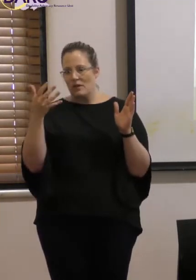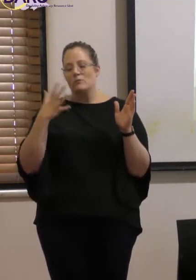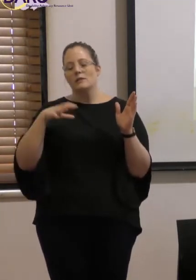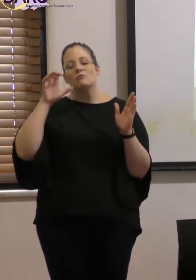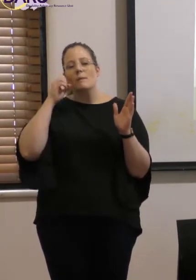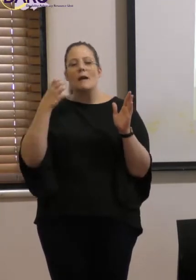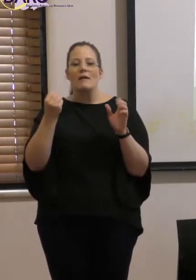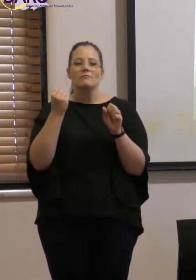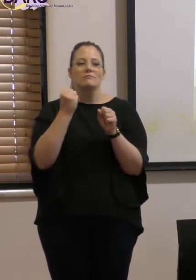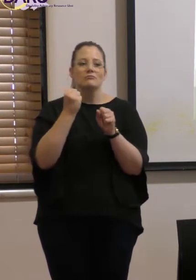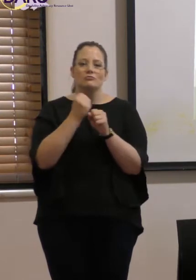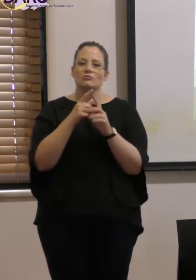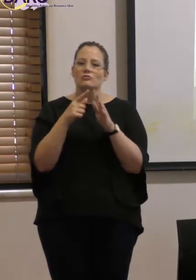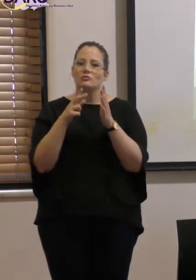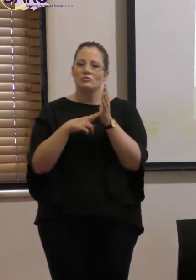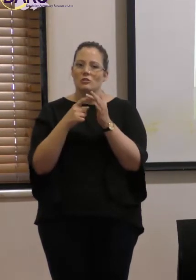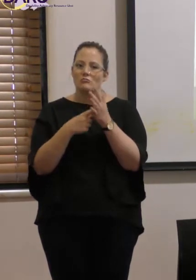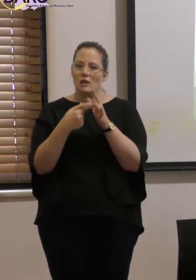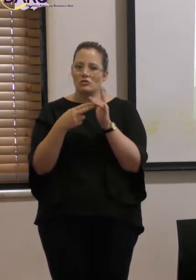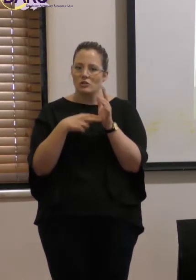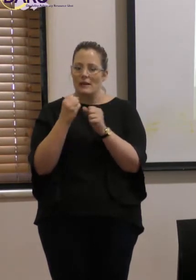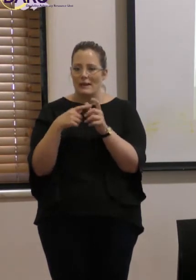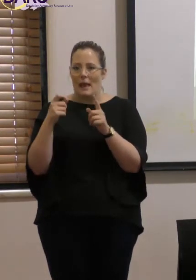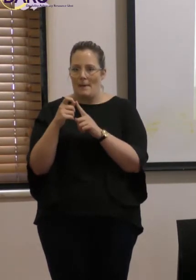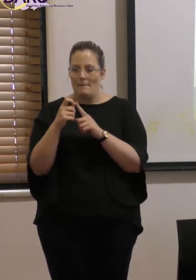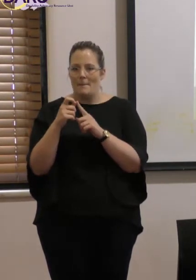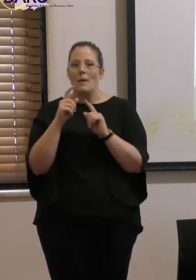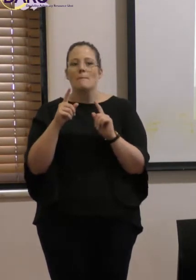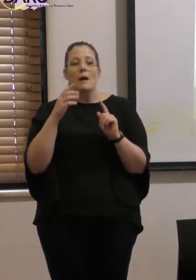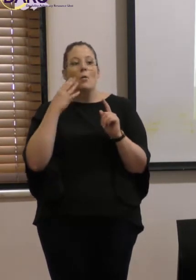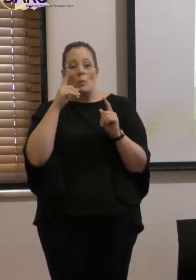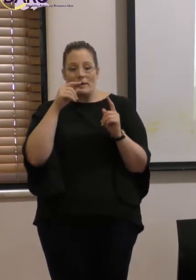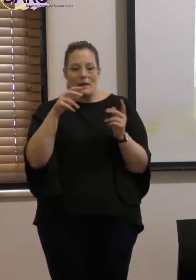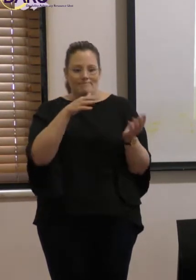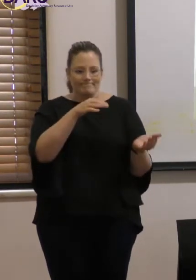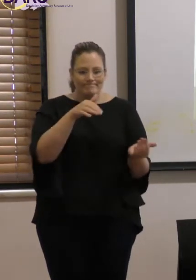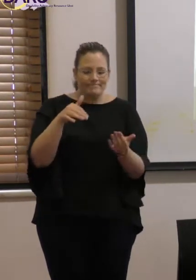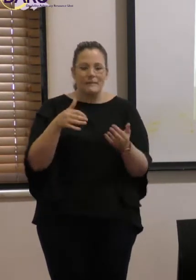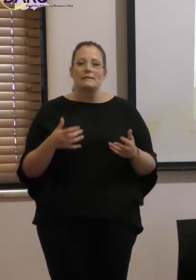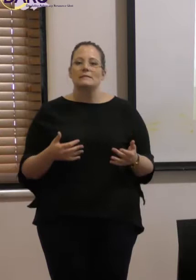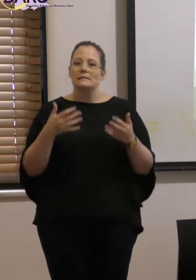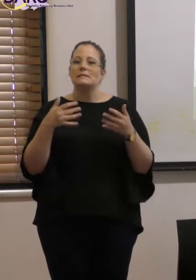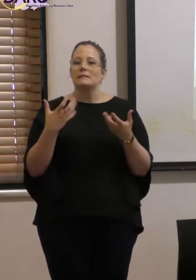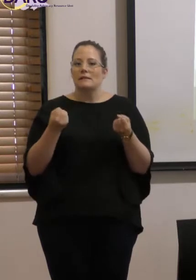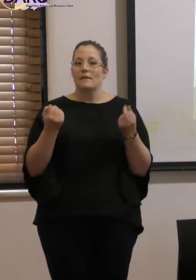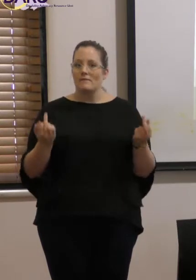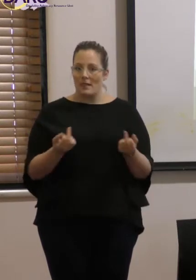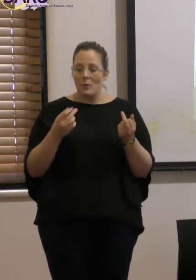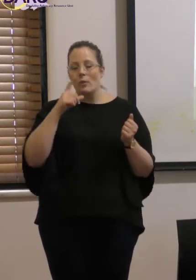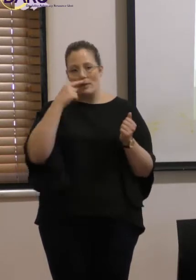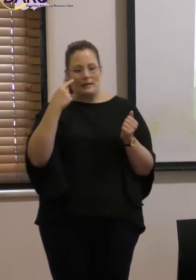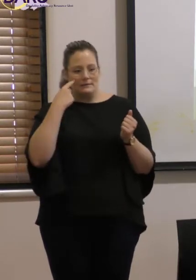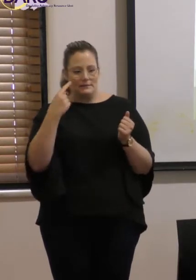there's still a marked disparity when we can get the statistics around, the statistics available or the